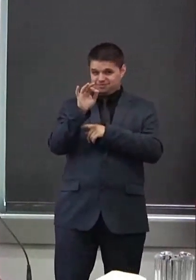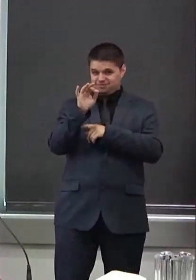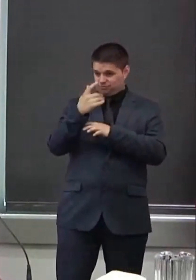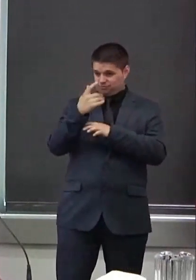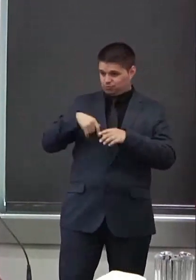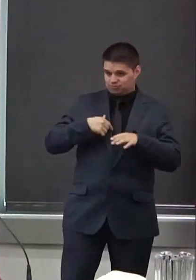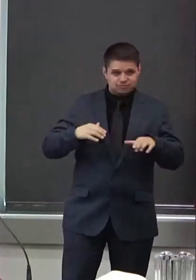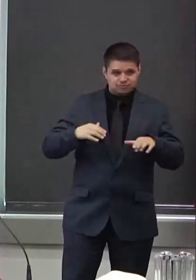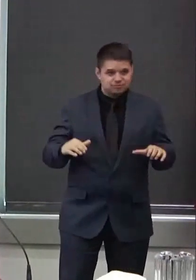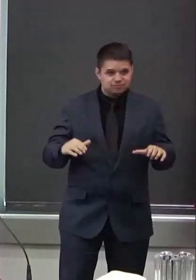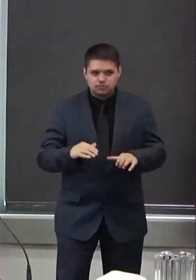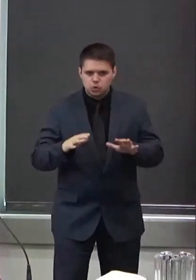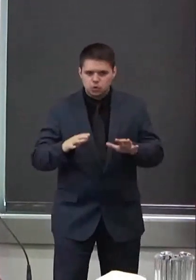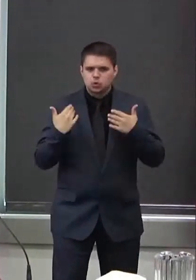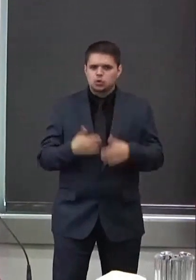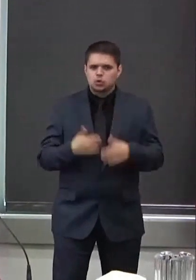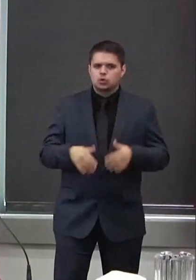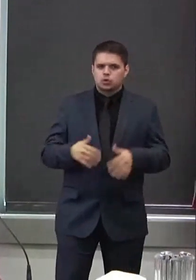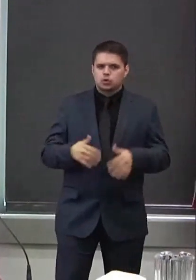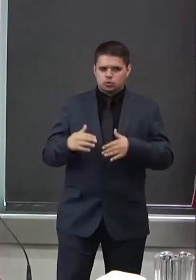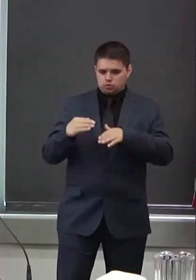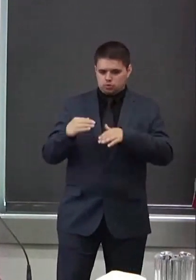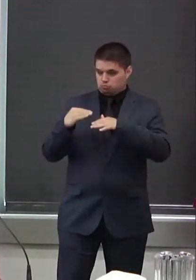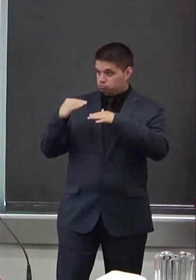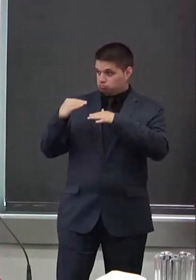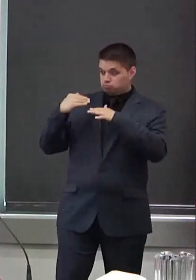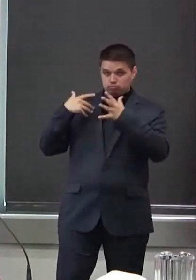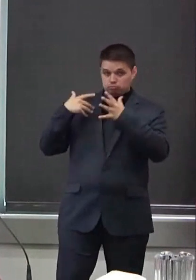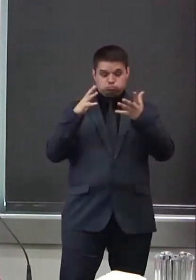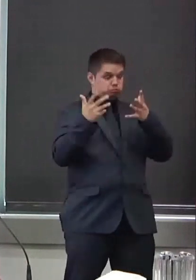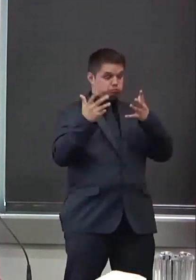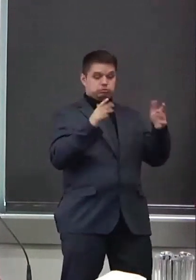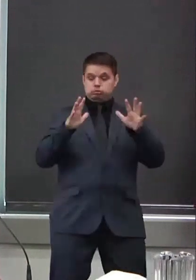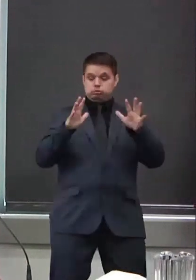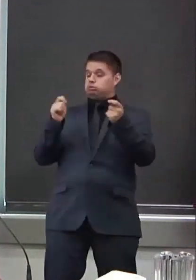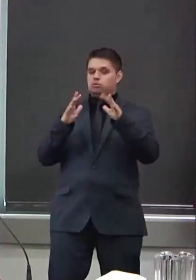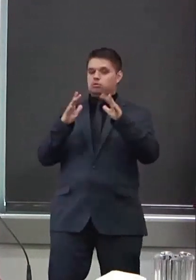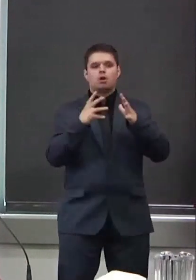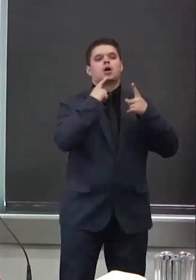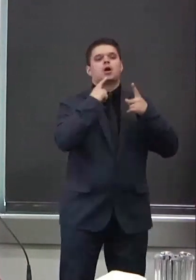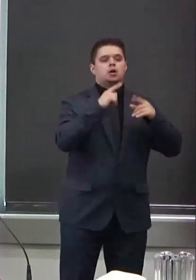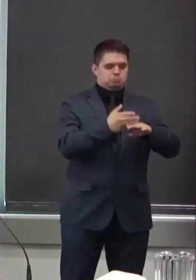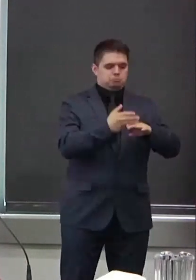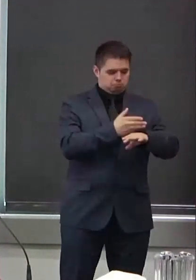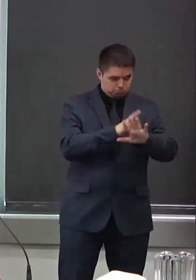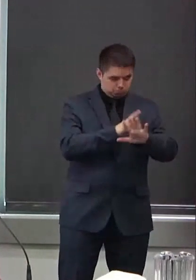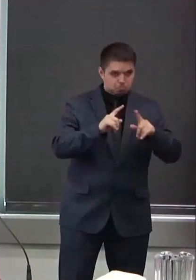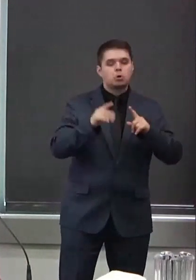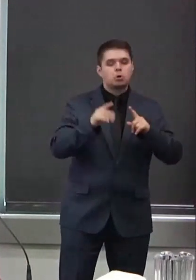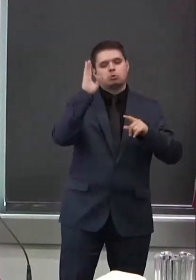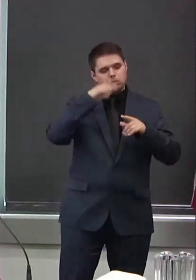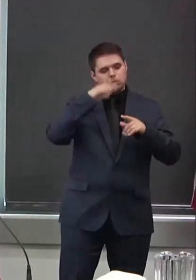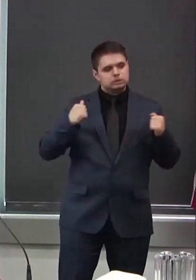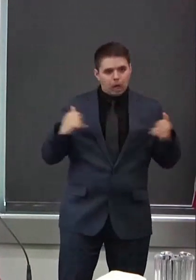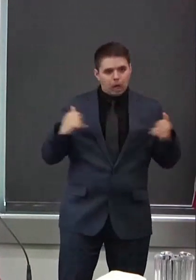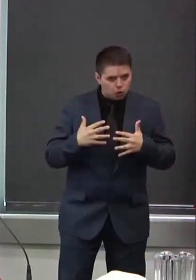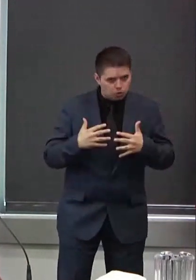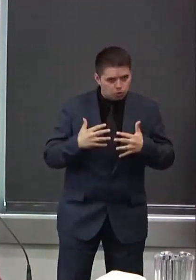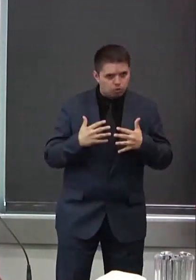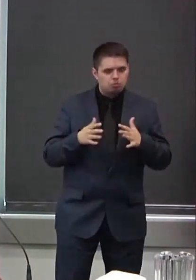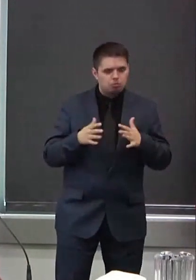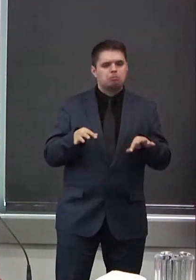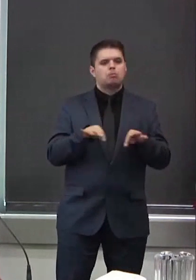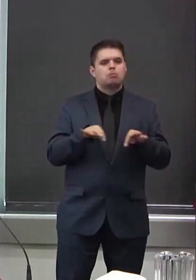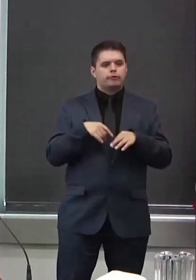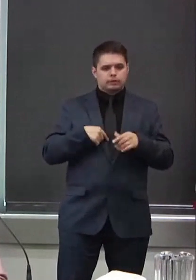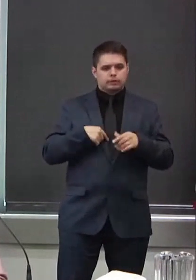impacts. We know that many people are scared, so I want to assure you that we are moving forward with safety in mind.